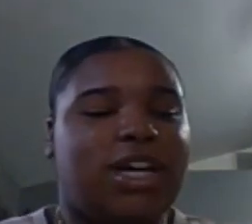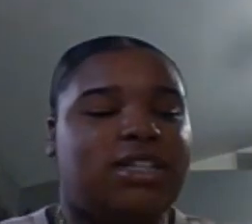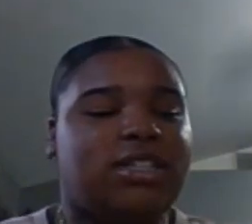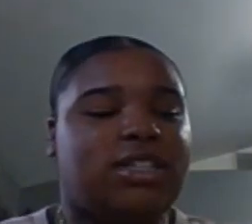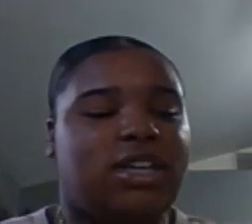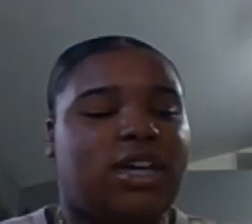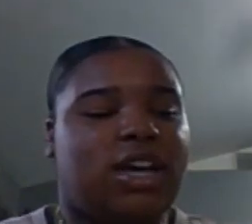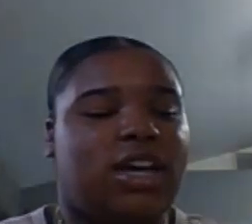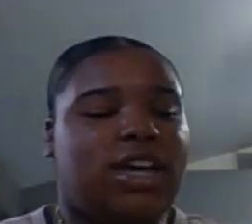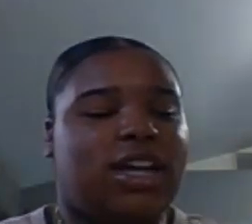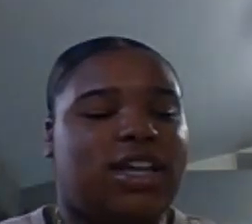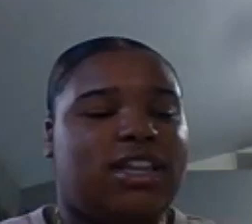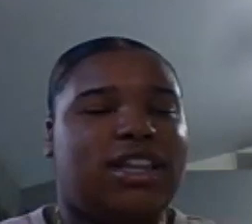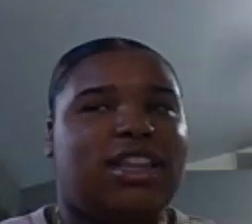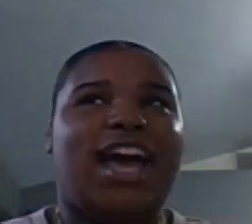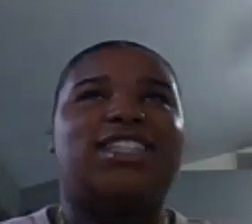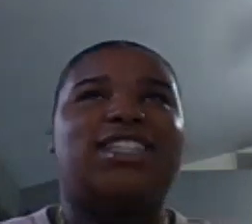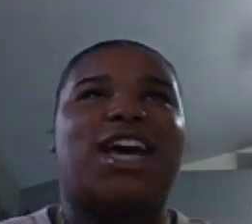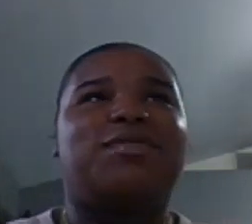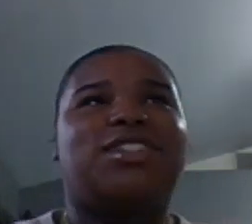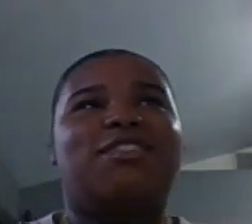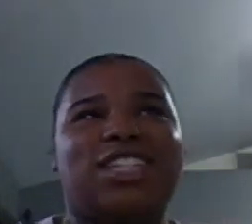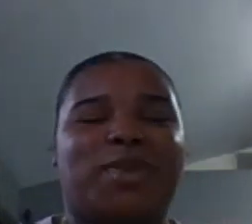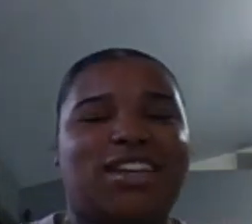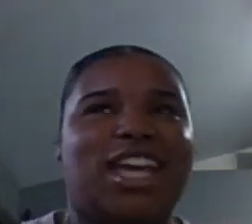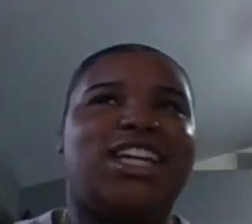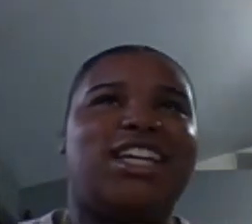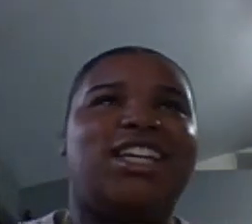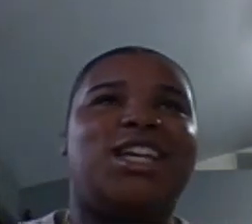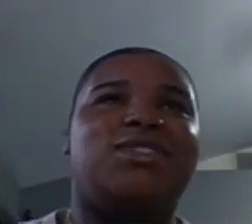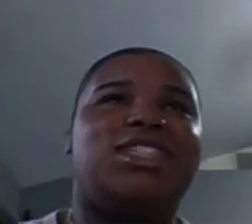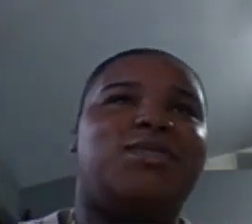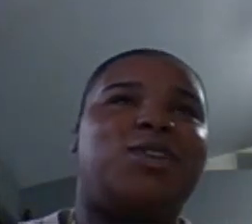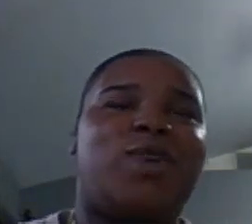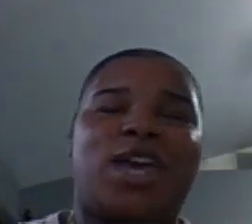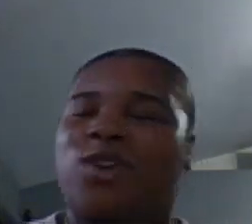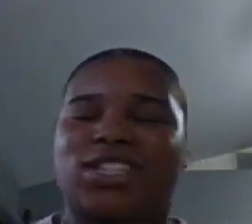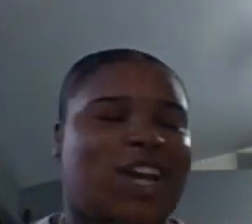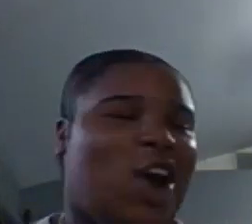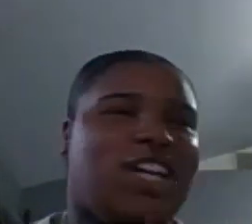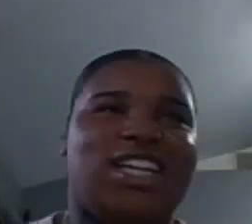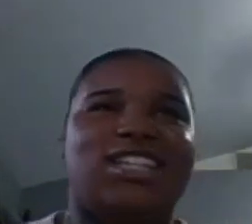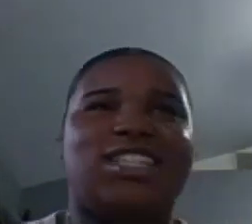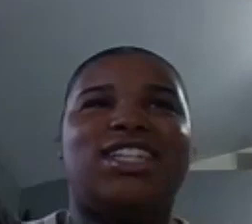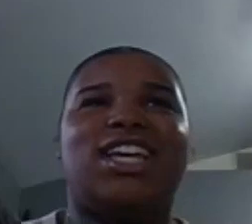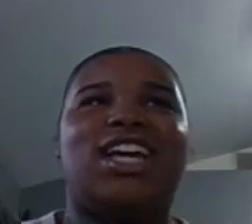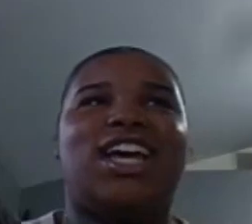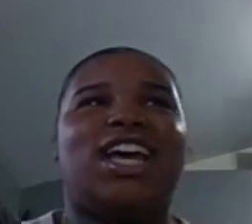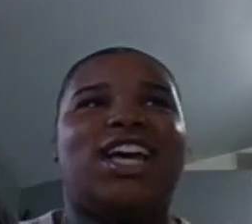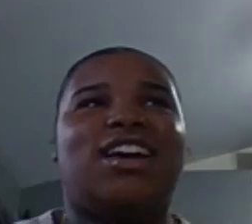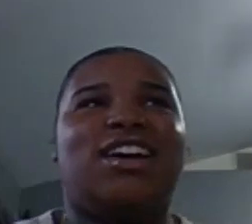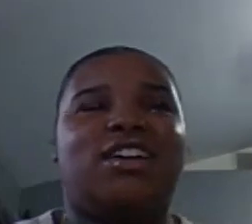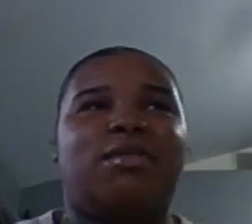because that type of stuff is traumatic and it could lead up to something way worse than it already is.